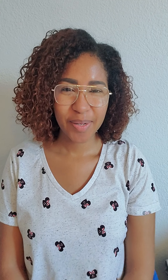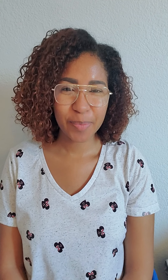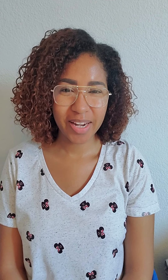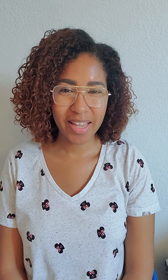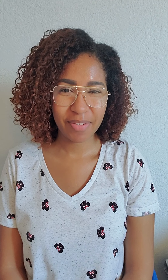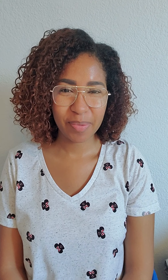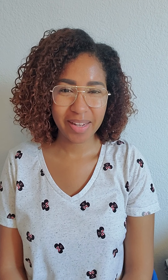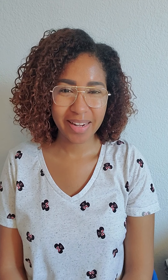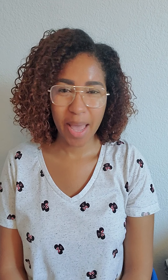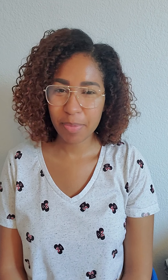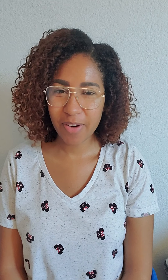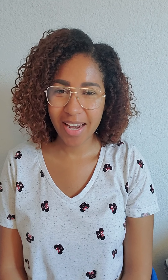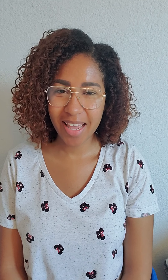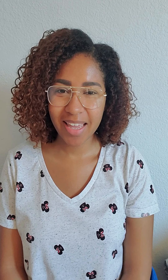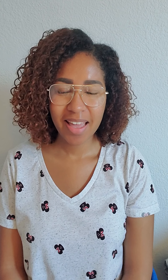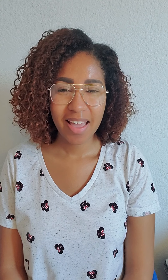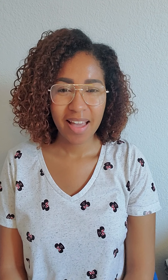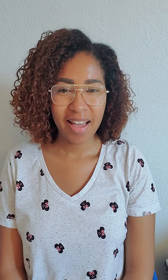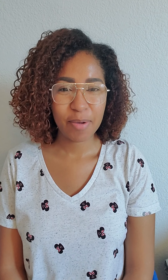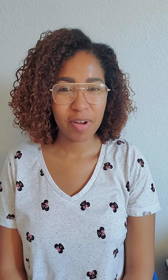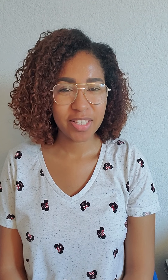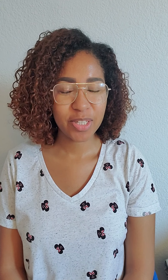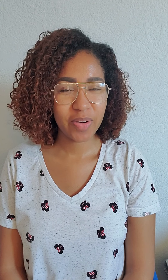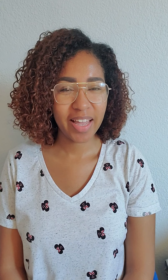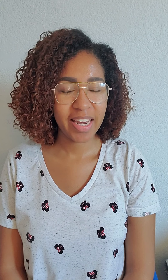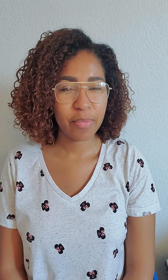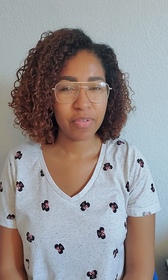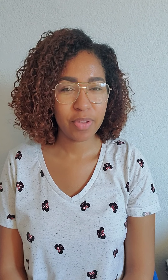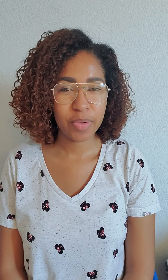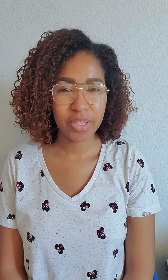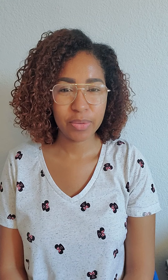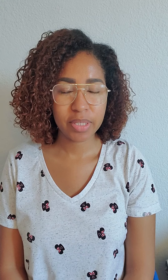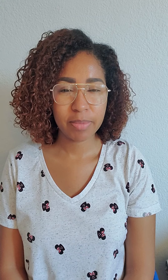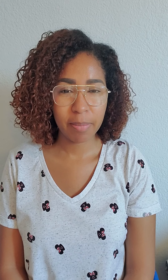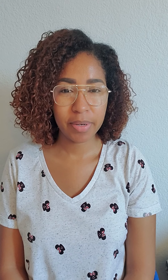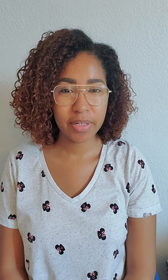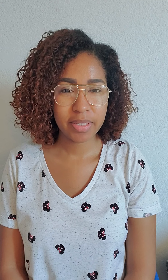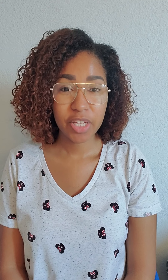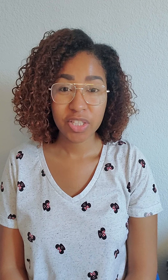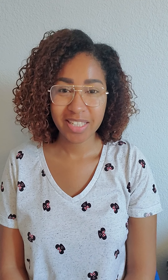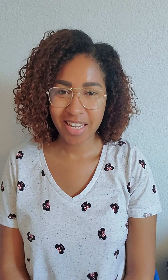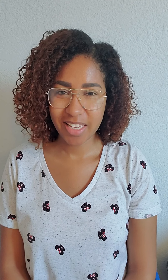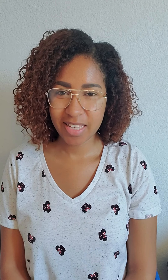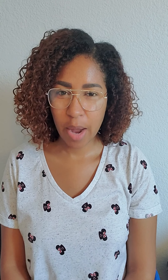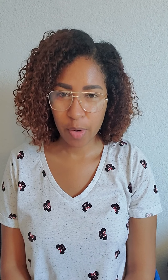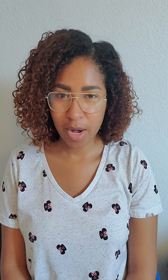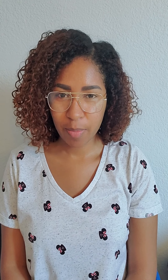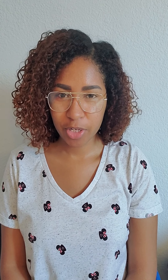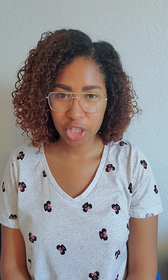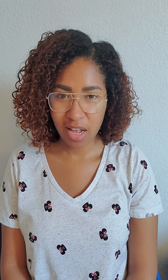Good morning, everyone. Happy Friday. I wanted to go ahead and review with you some numbers. Today is our number